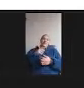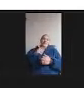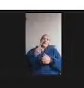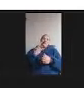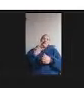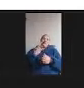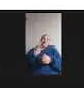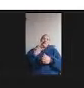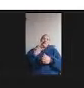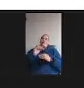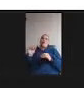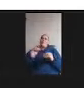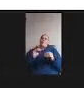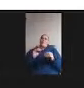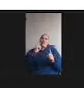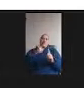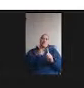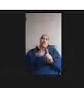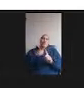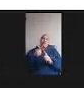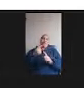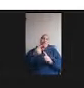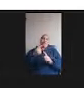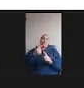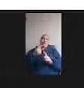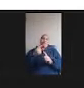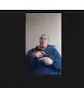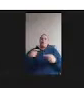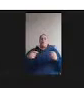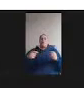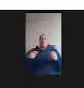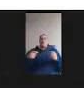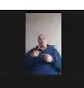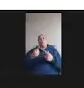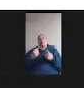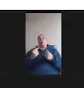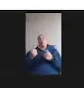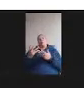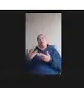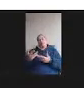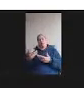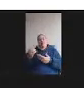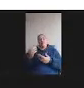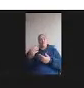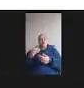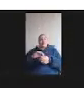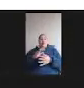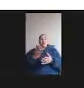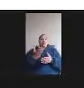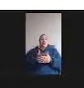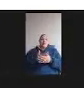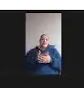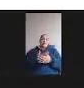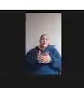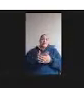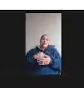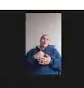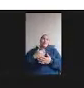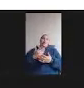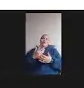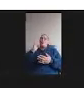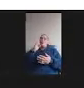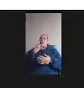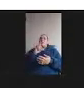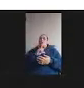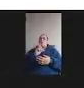stagnant. It's you have to spend that for doing that. And in this case, a little bit more. What are the reasons for that